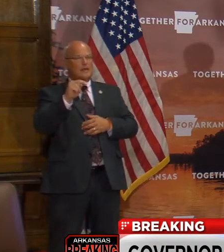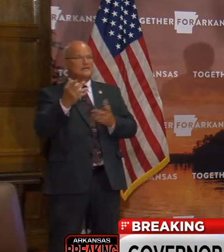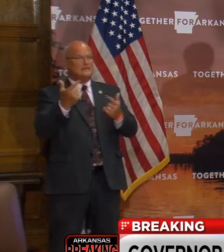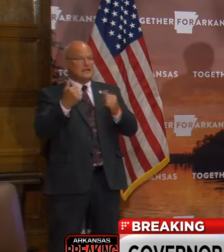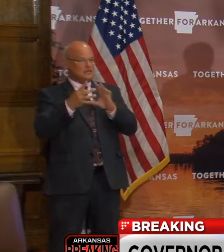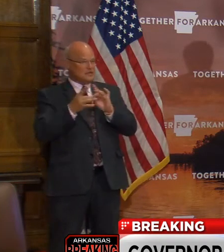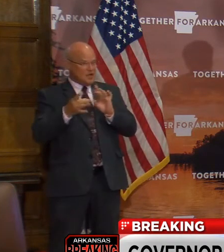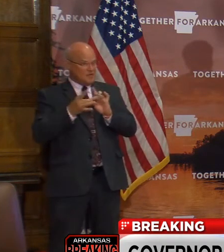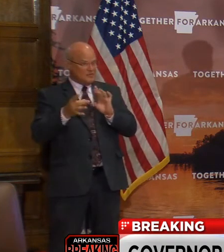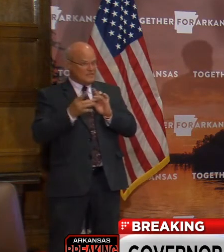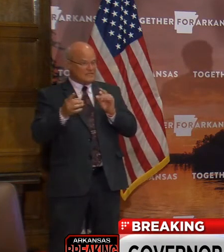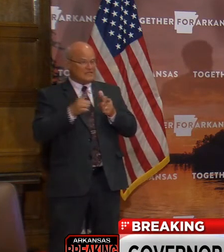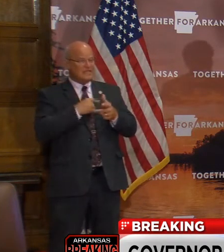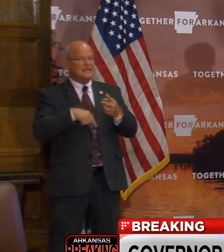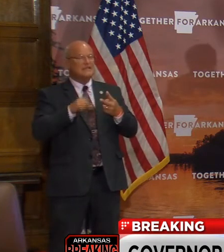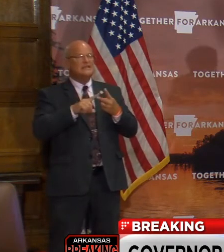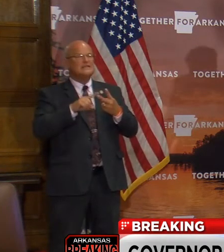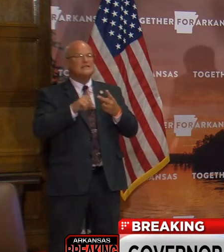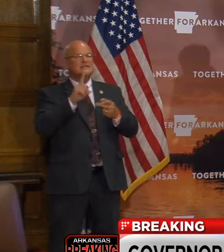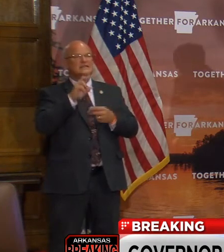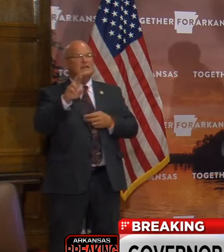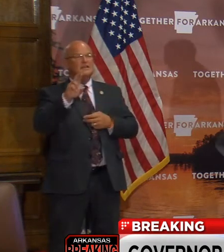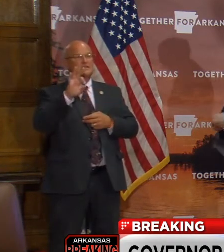this, followed by Dr. Pfeffer.